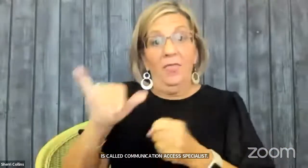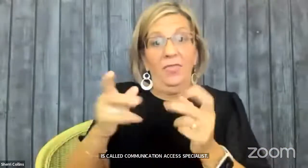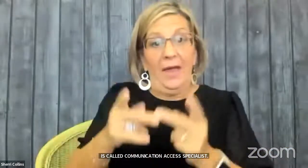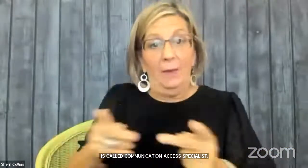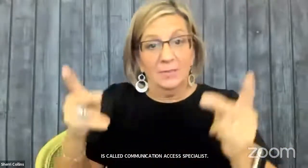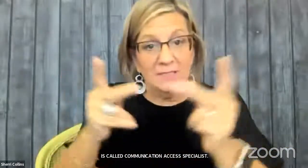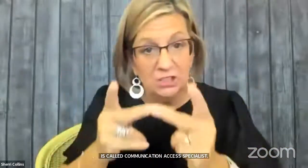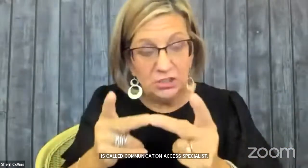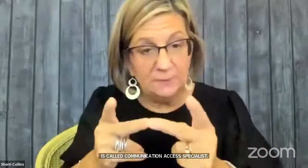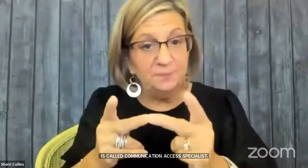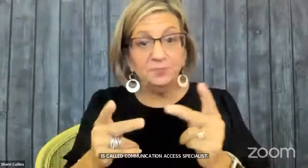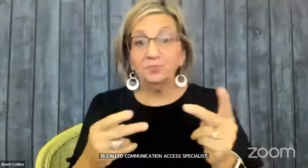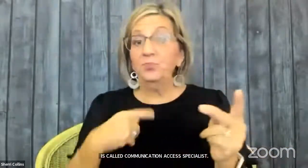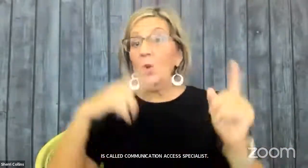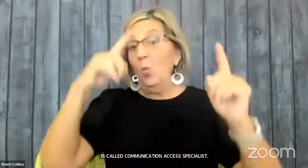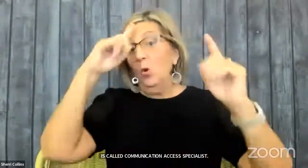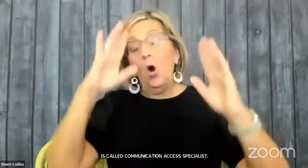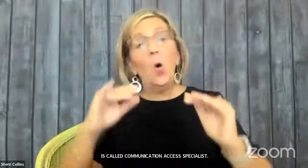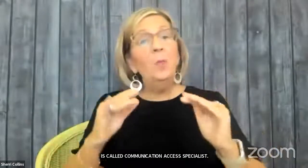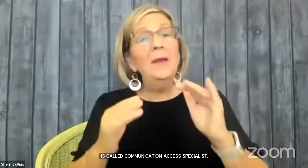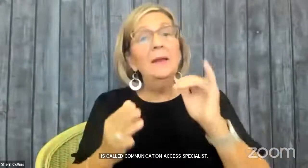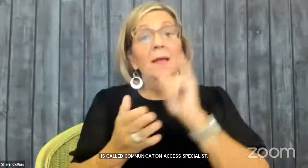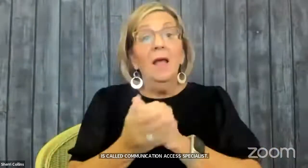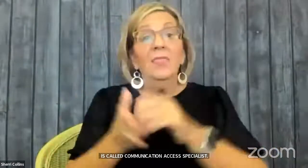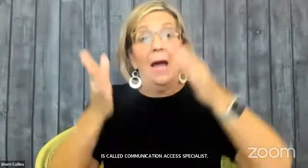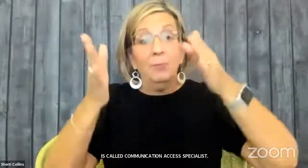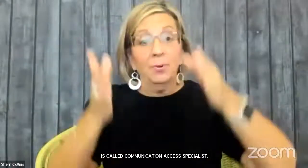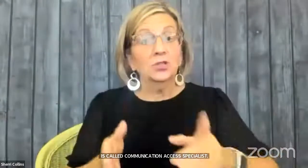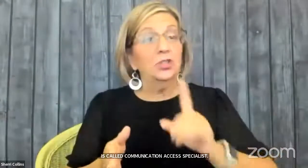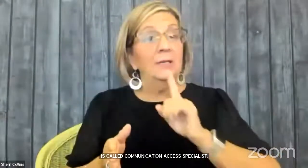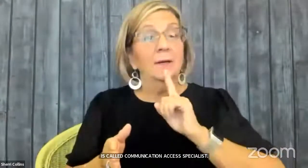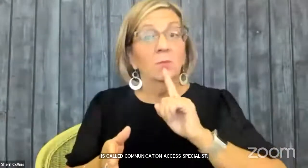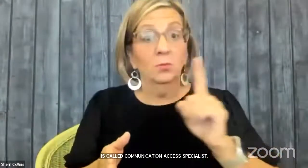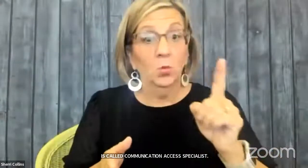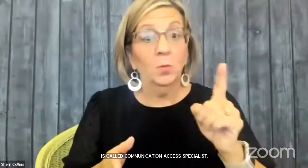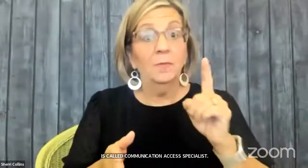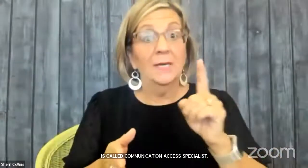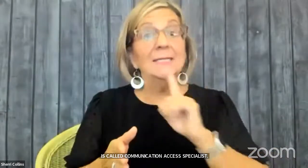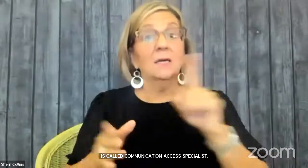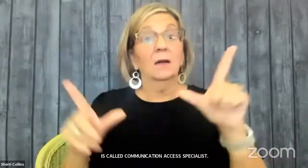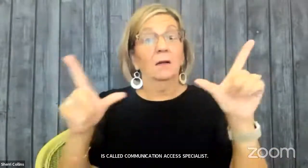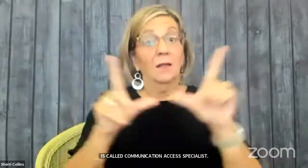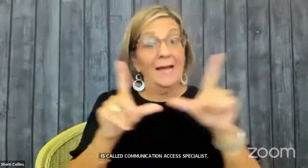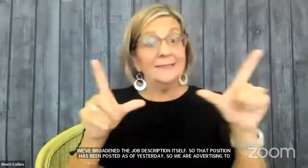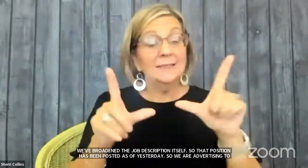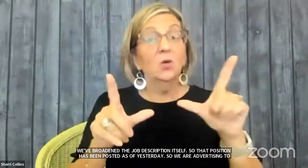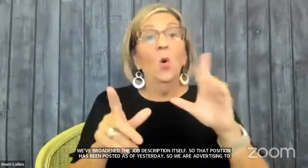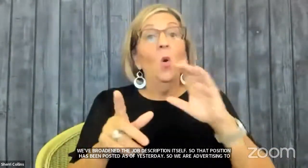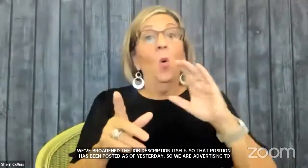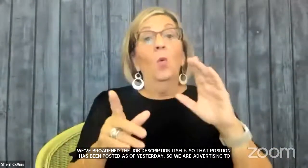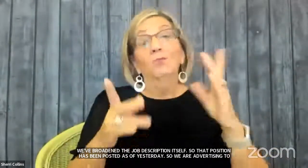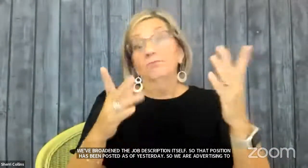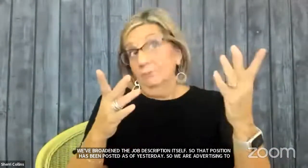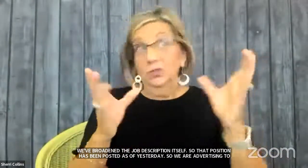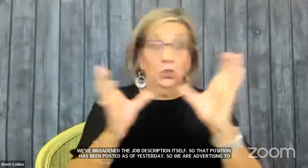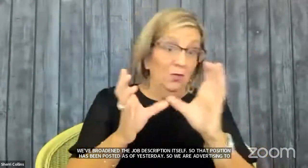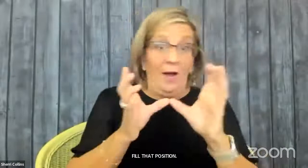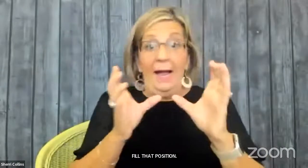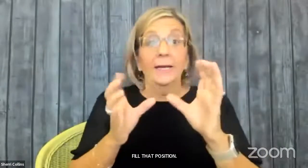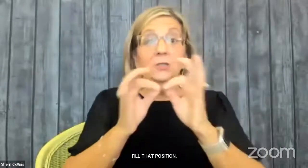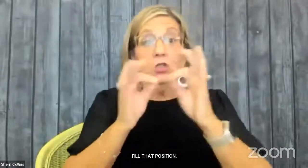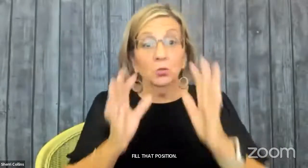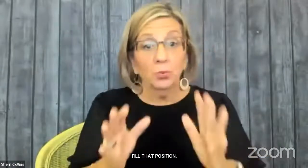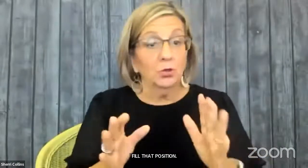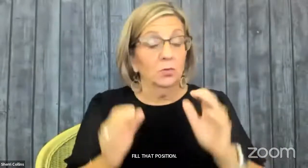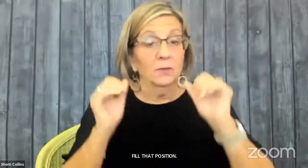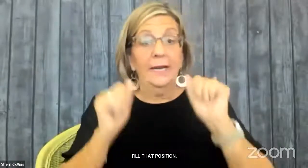fill that position. We're hoping that person is a licensed